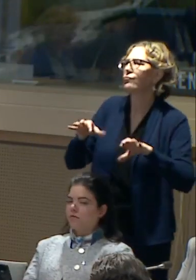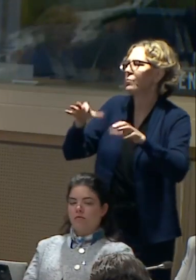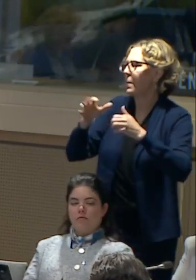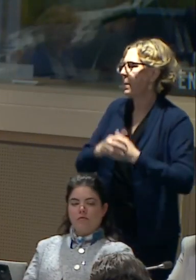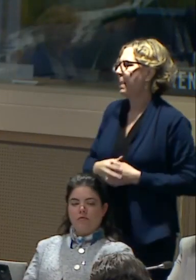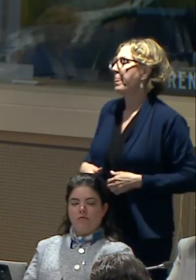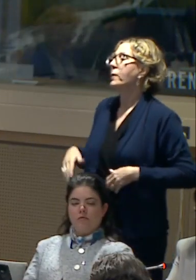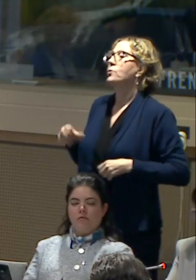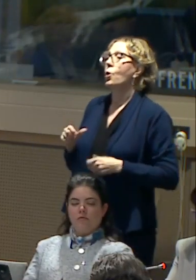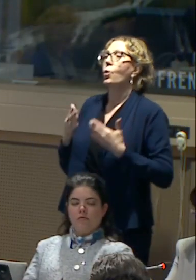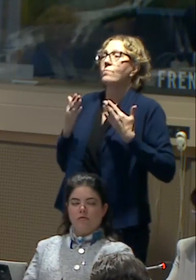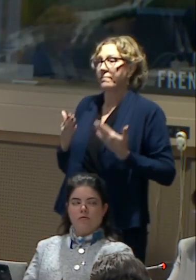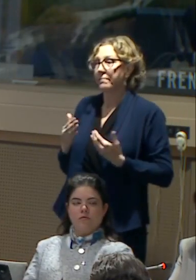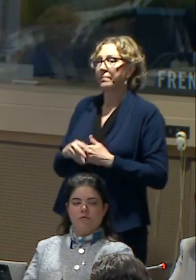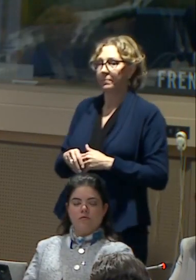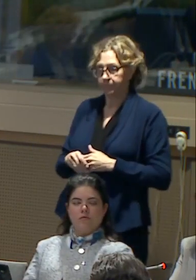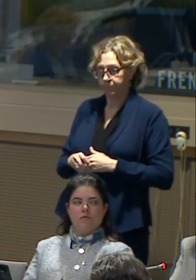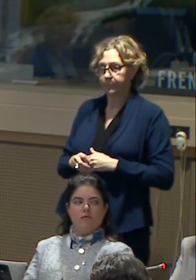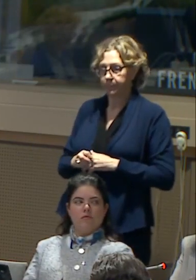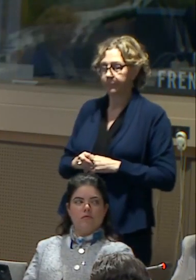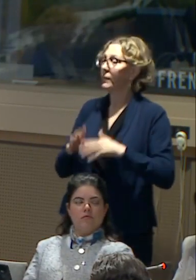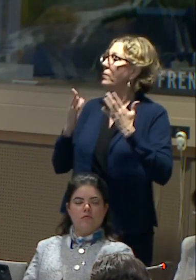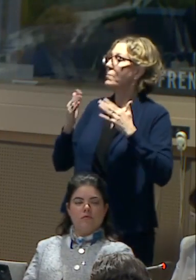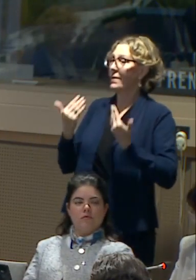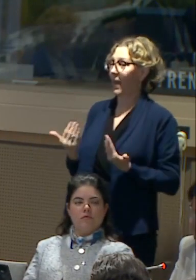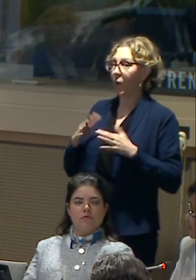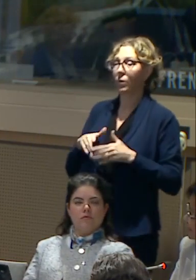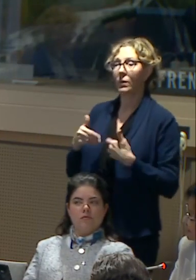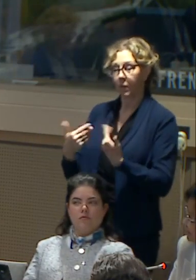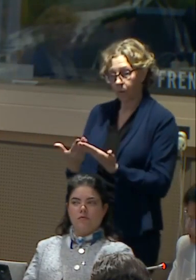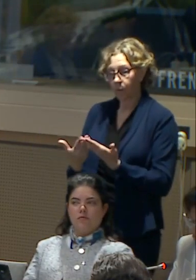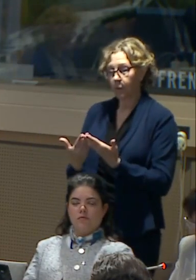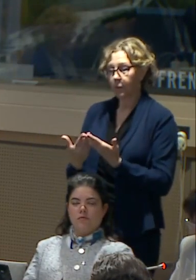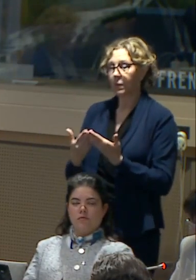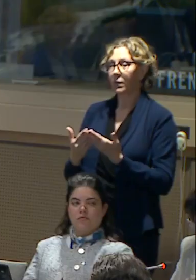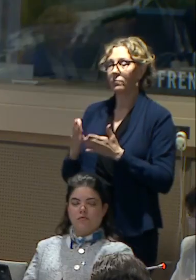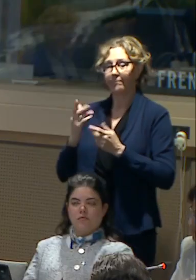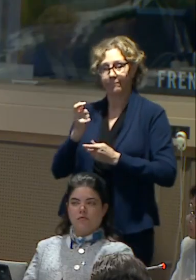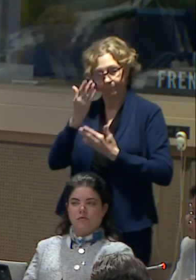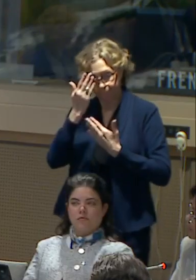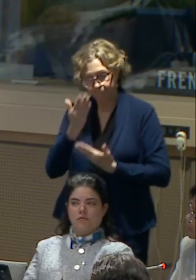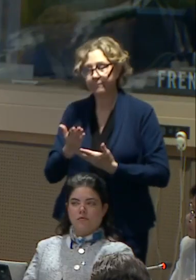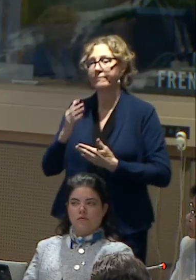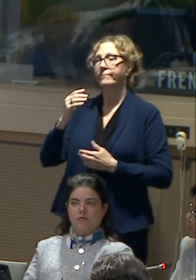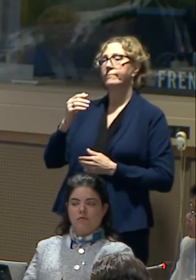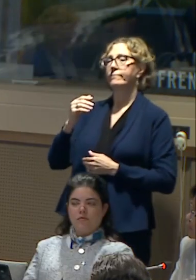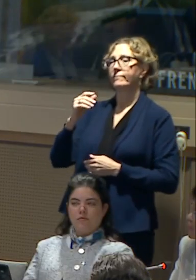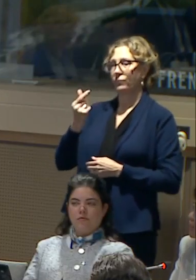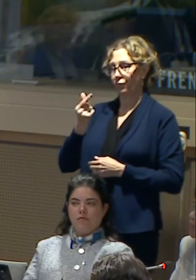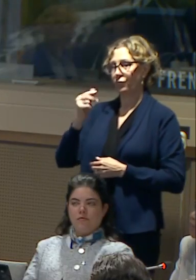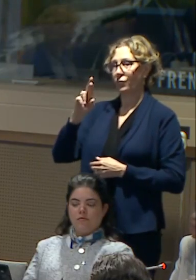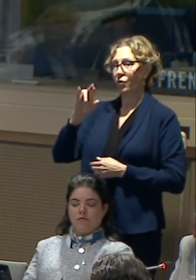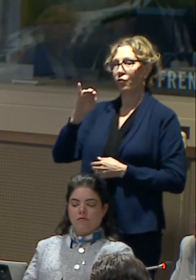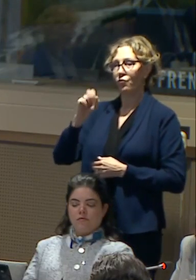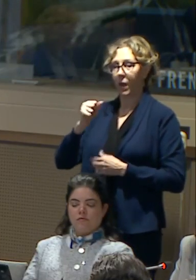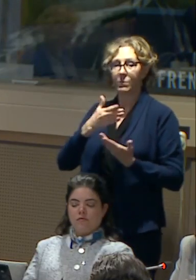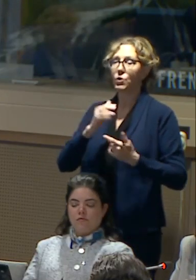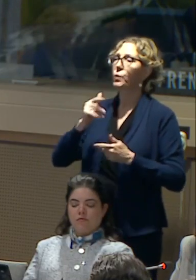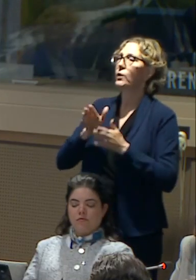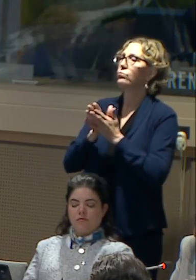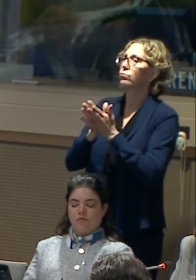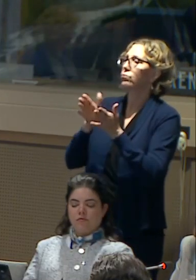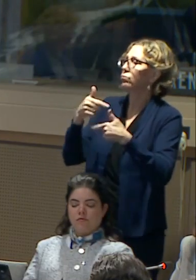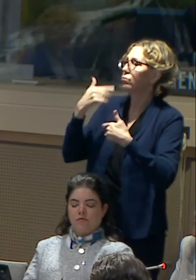Indira Grimes herself. So the floor is yours. Dr. Grimes will actually present on the topic of